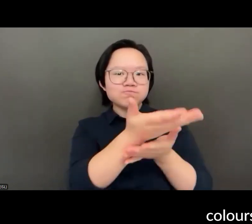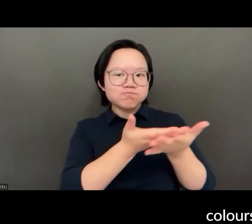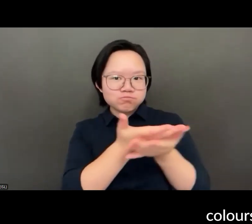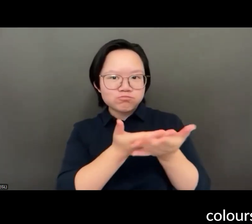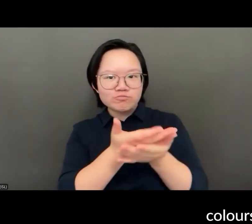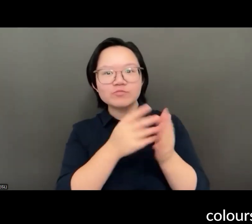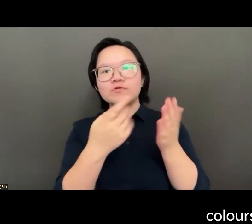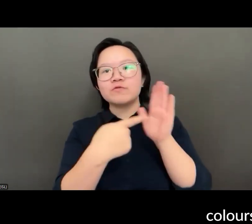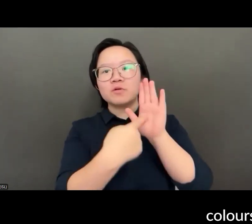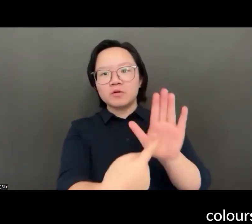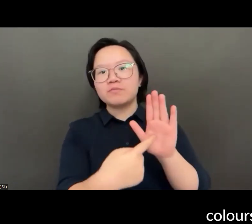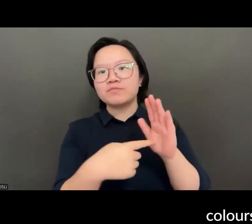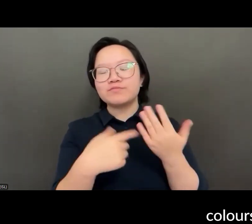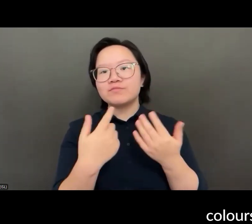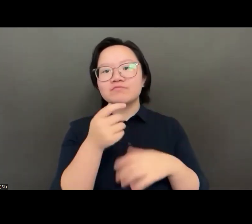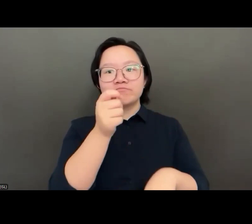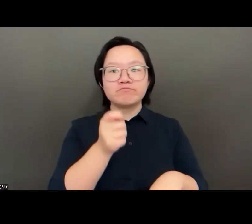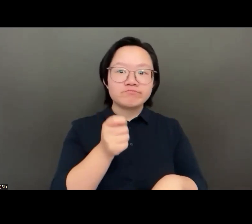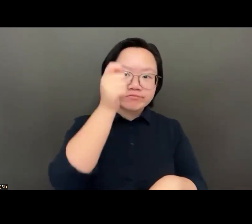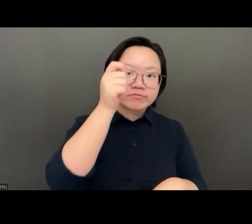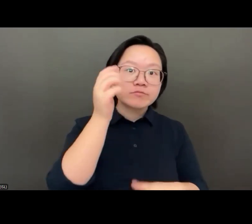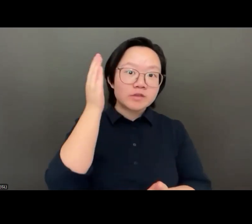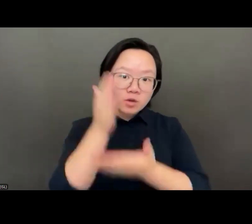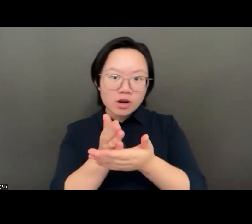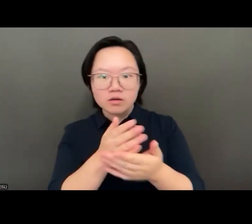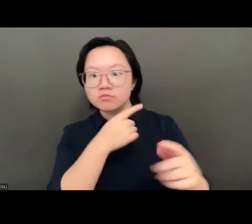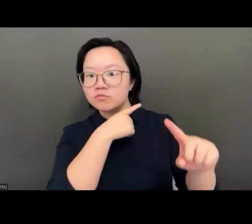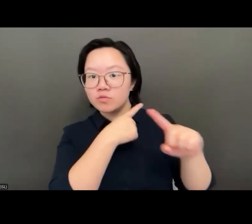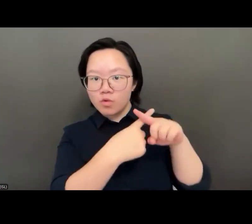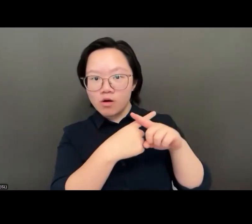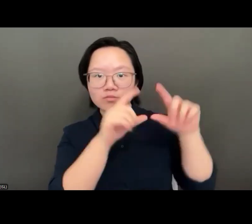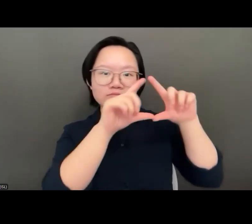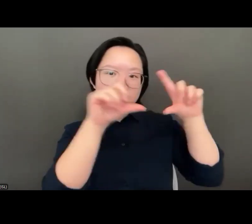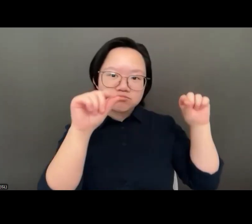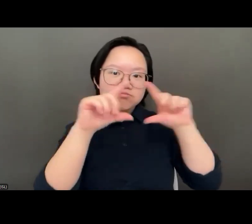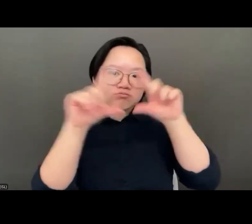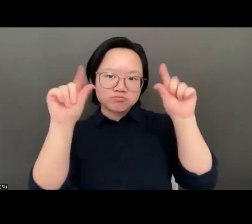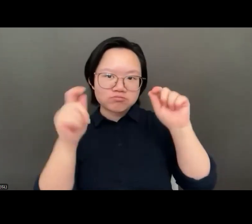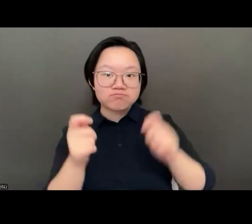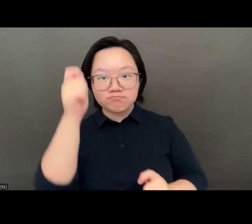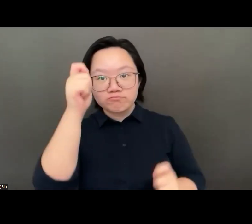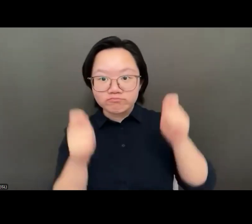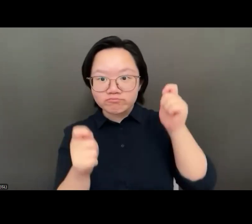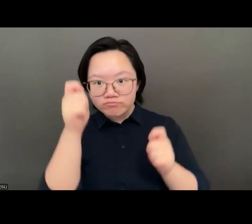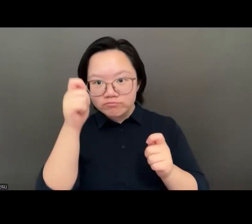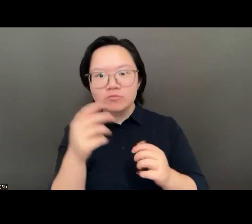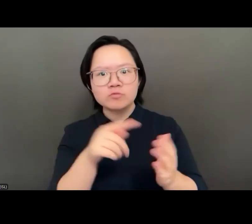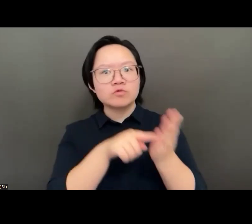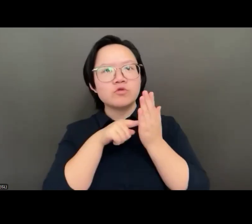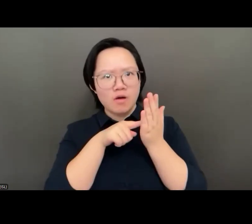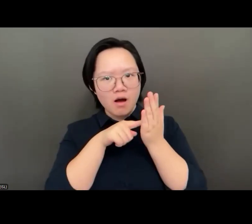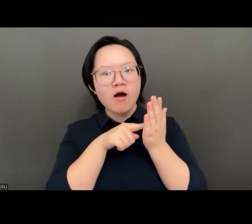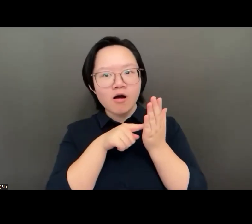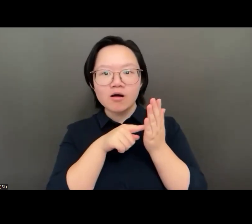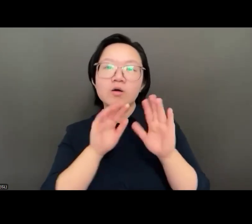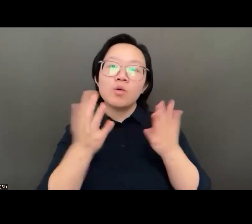for safe and red for risk, and different emojis like for